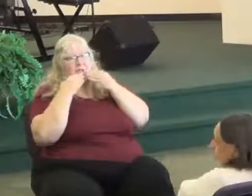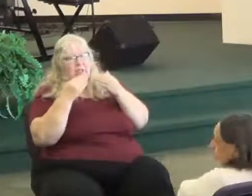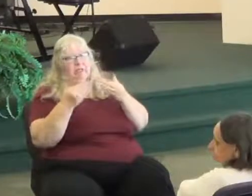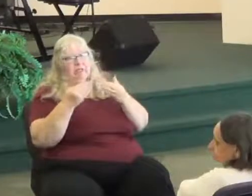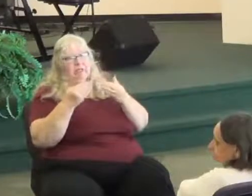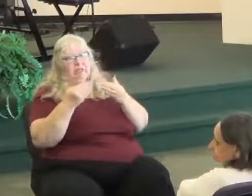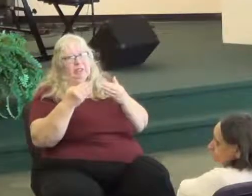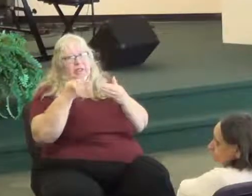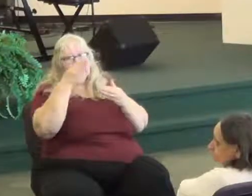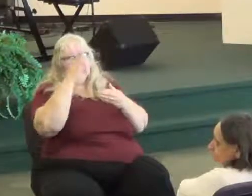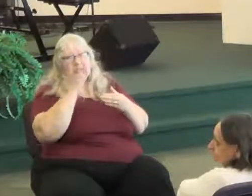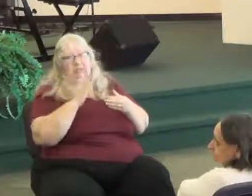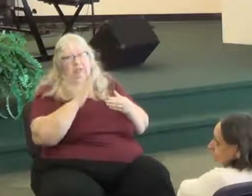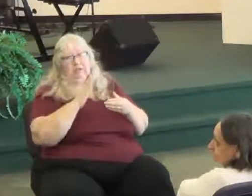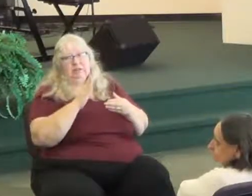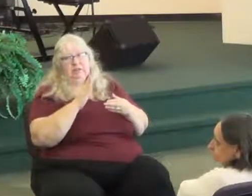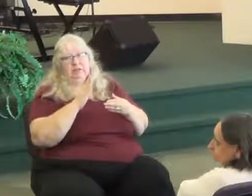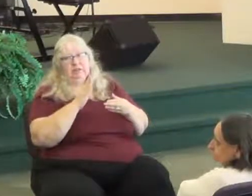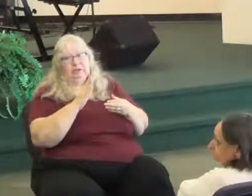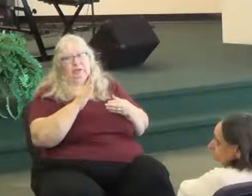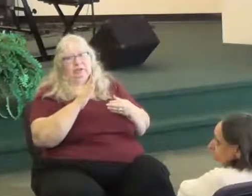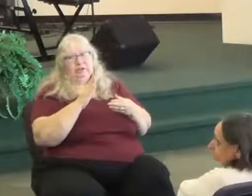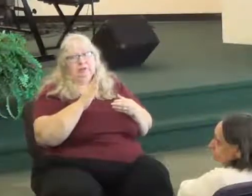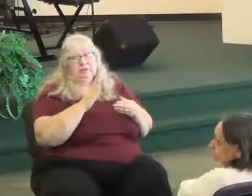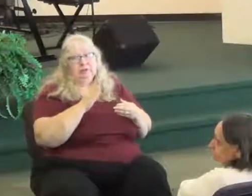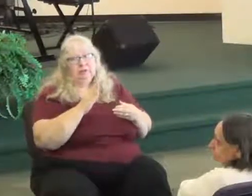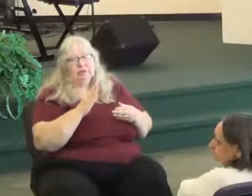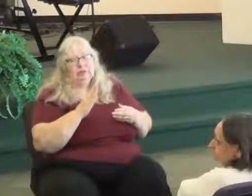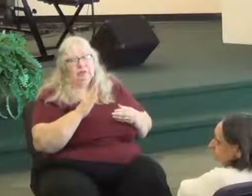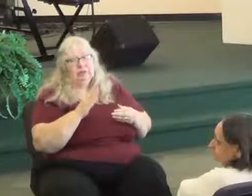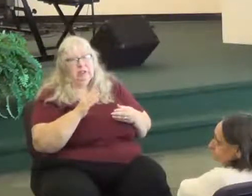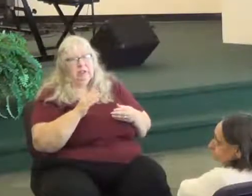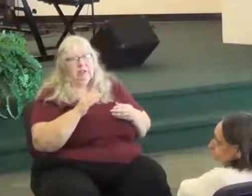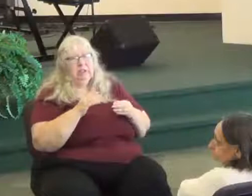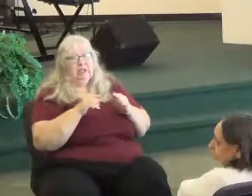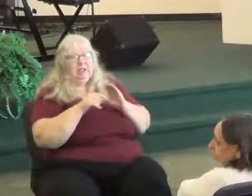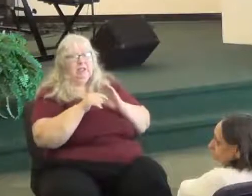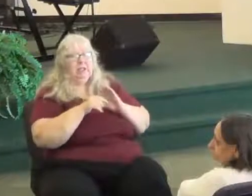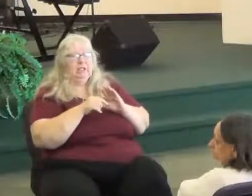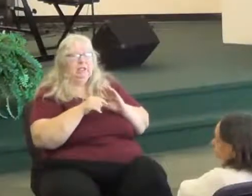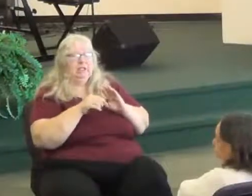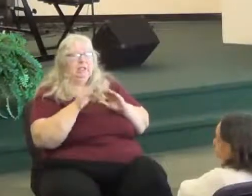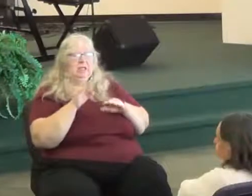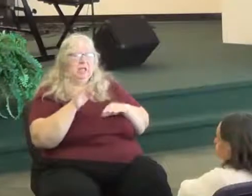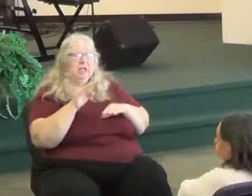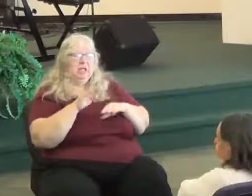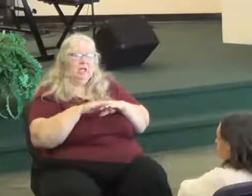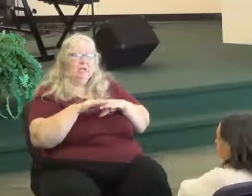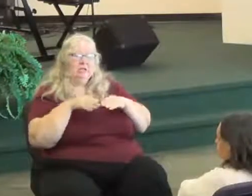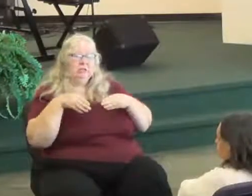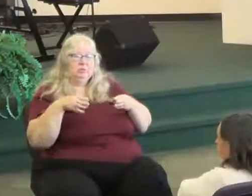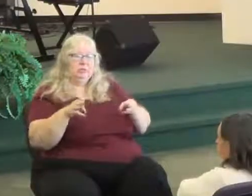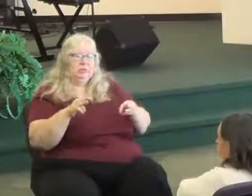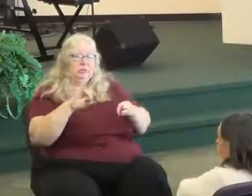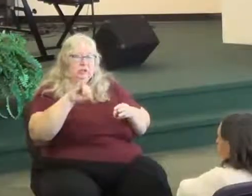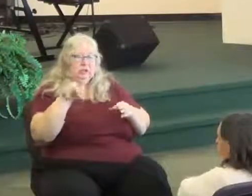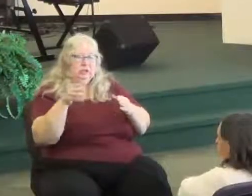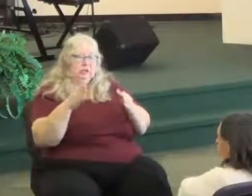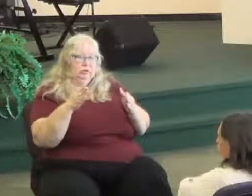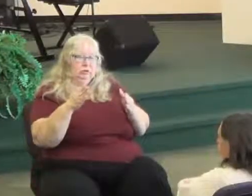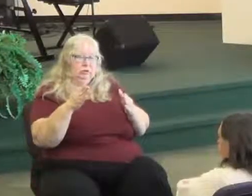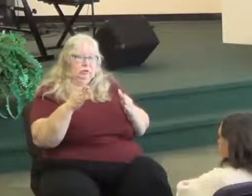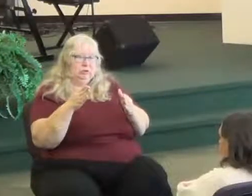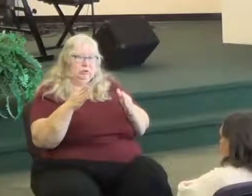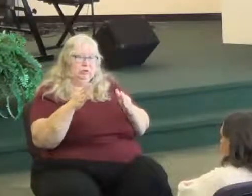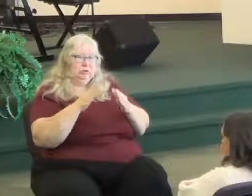today. So let's read the text. Verses 11 through 19. Now on his way to Jerusalem, Jesus traveled along